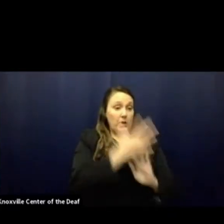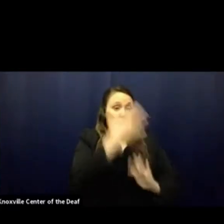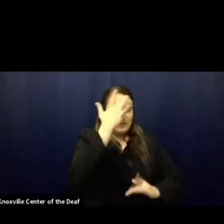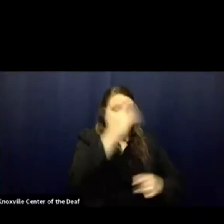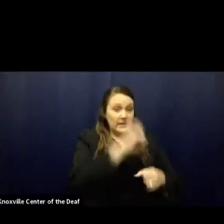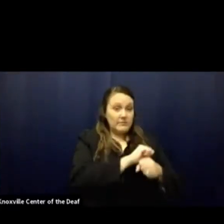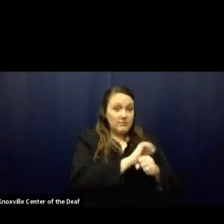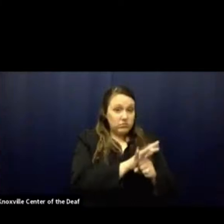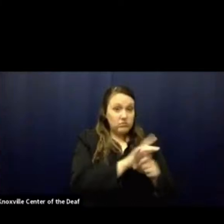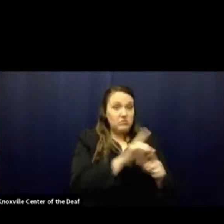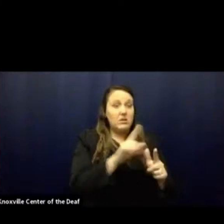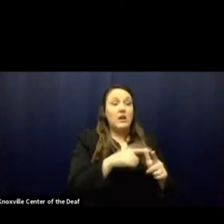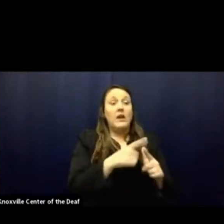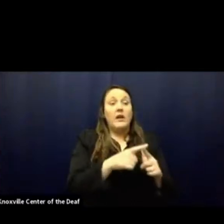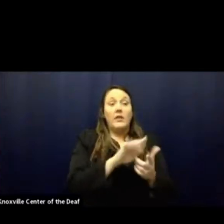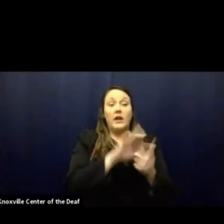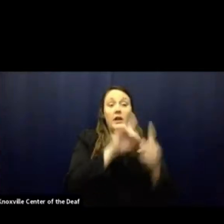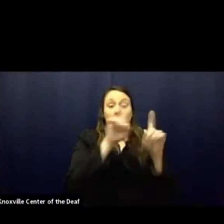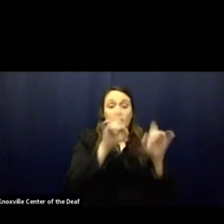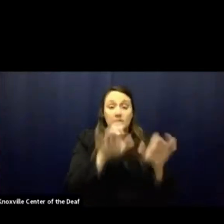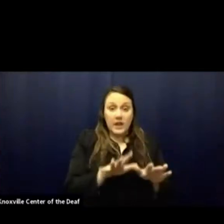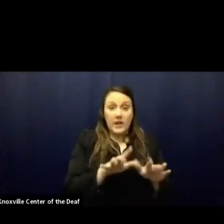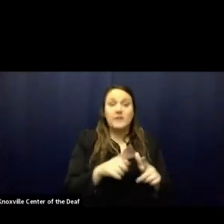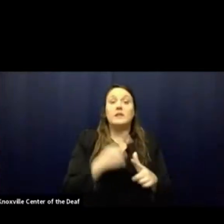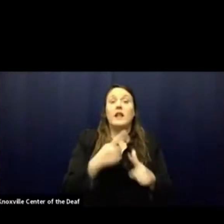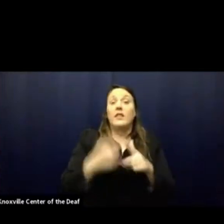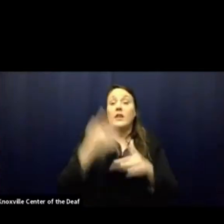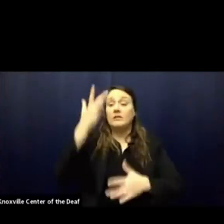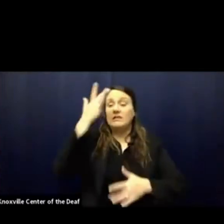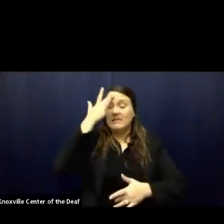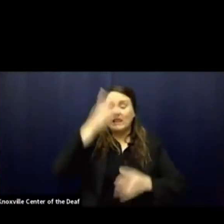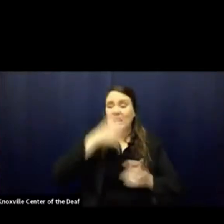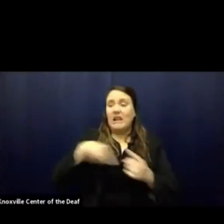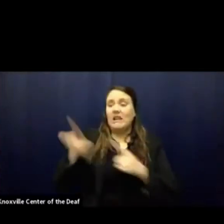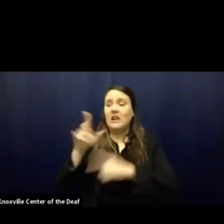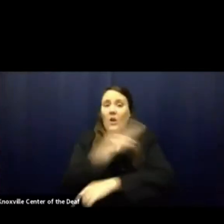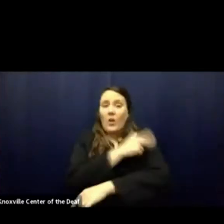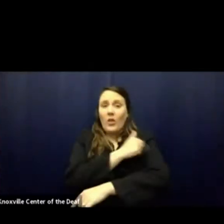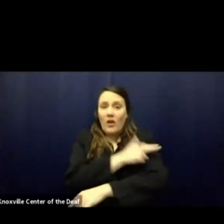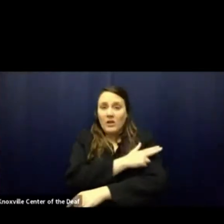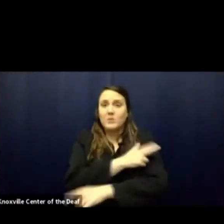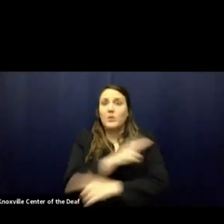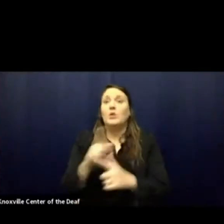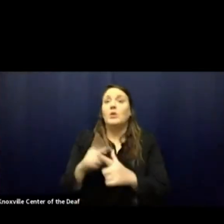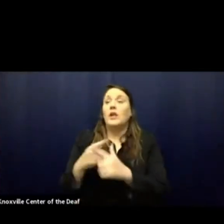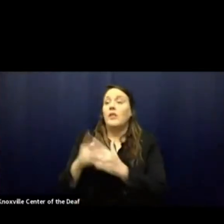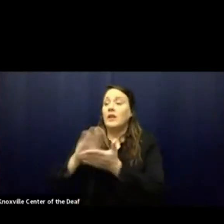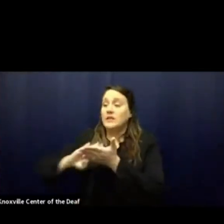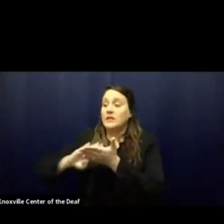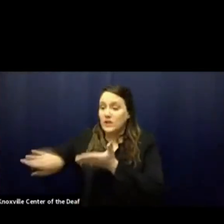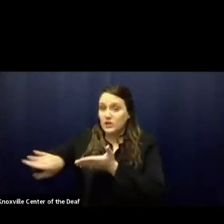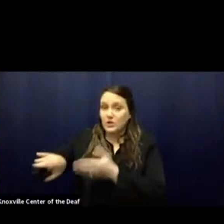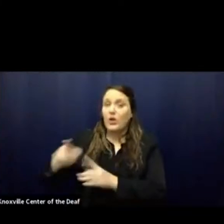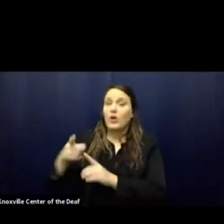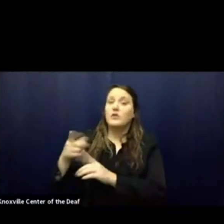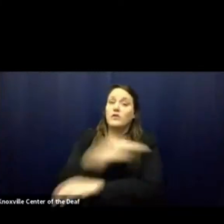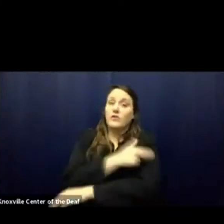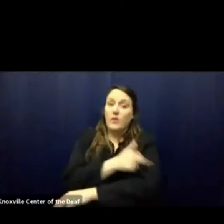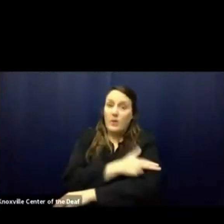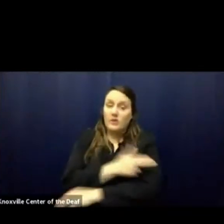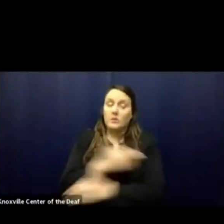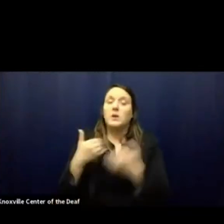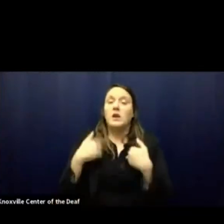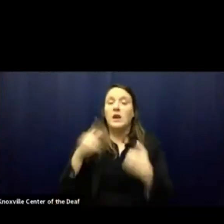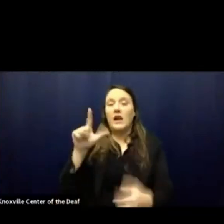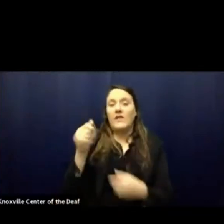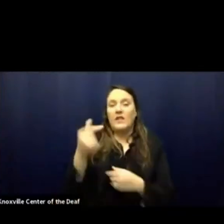tested for COVID-19, and then they get sick enough to go to the hospital and then go to the hospital and then they have to be discharged from the hospital, there's some lag time there. So it's really